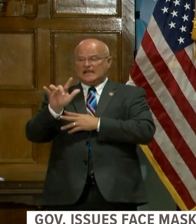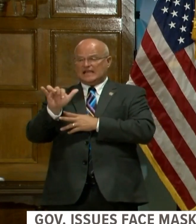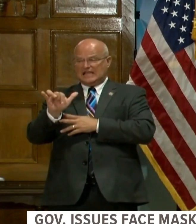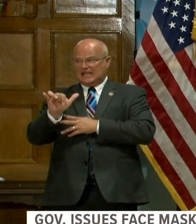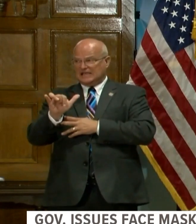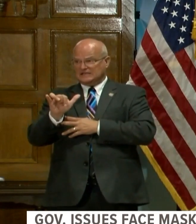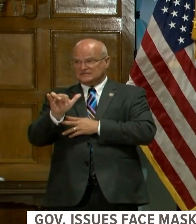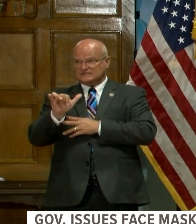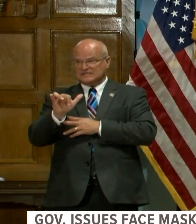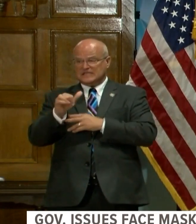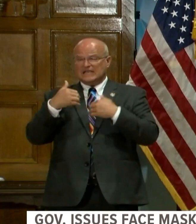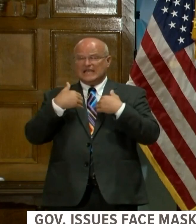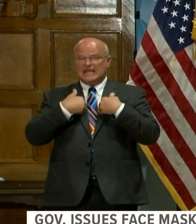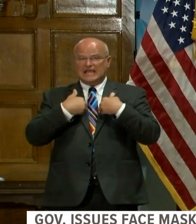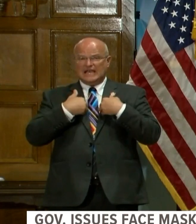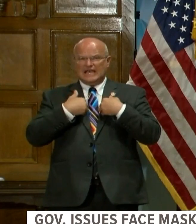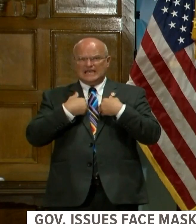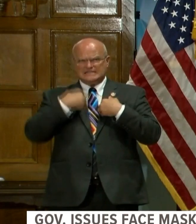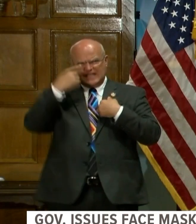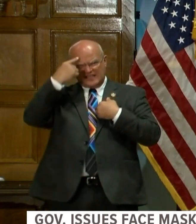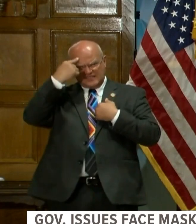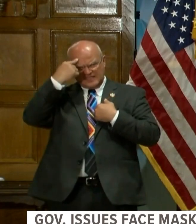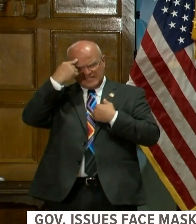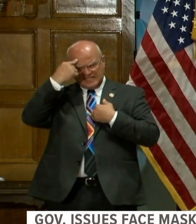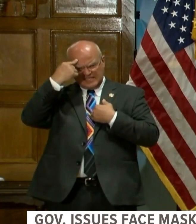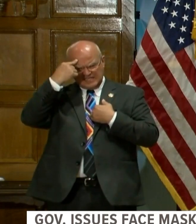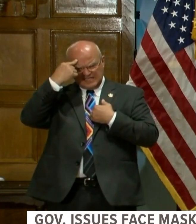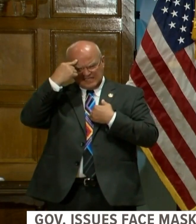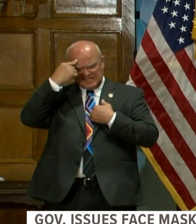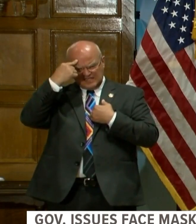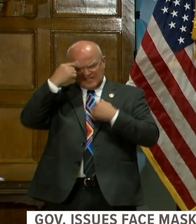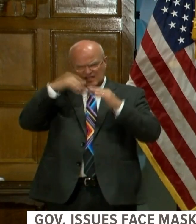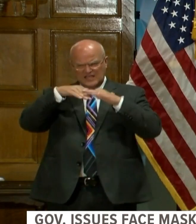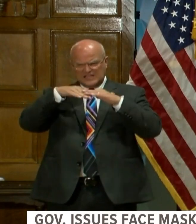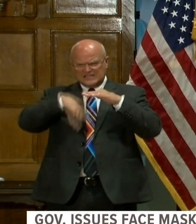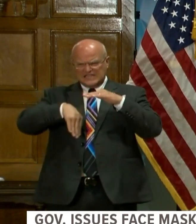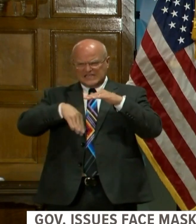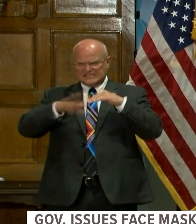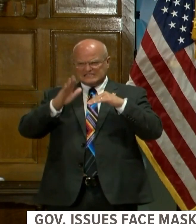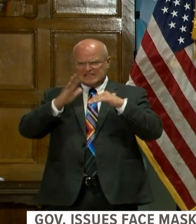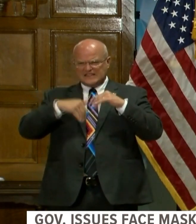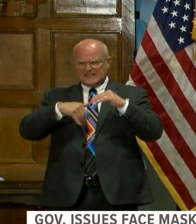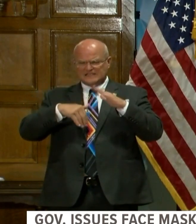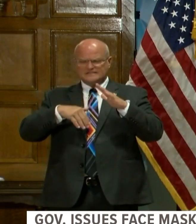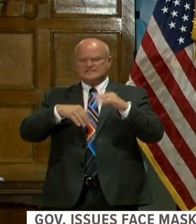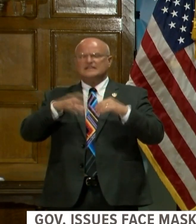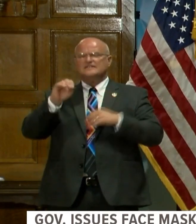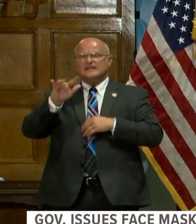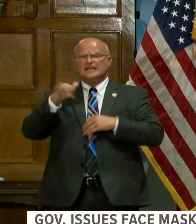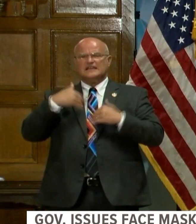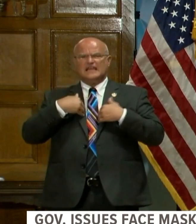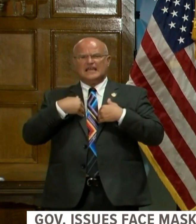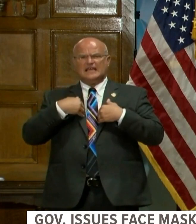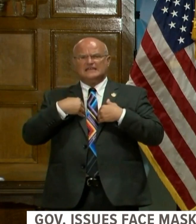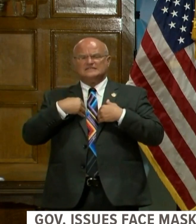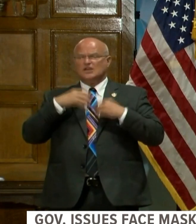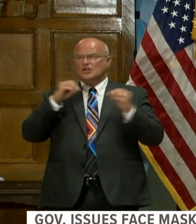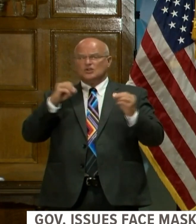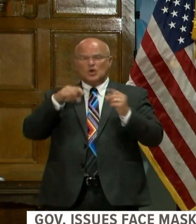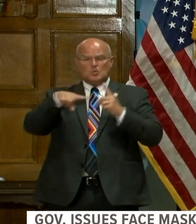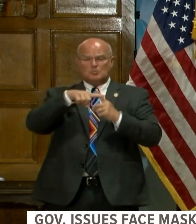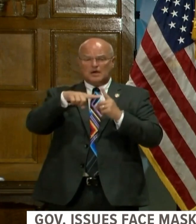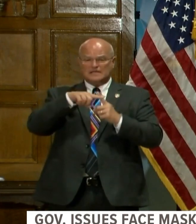county has, I believe it's fewer than if a county has no